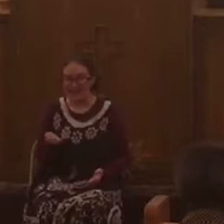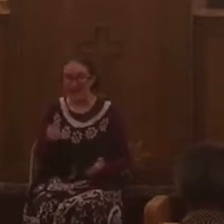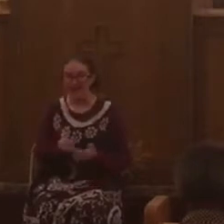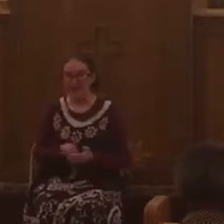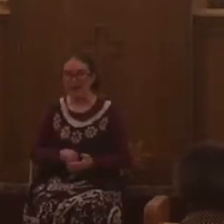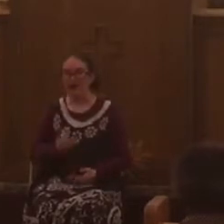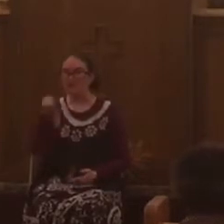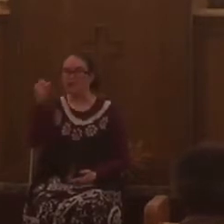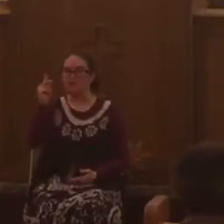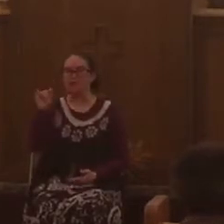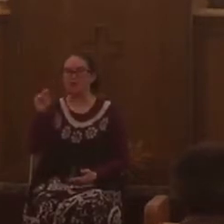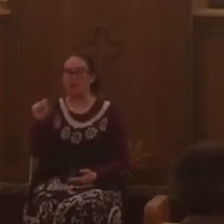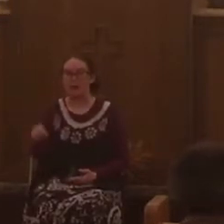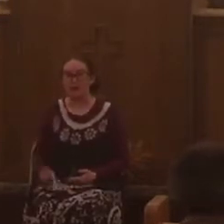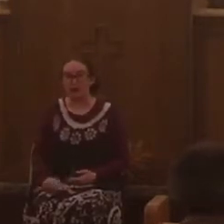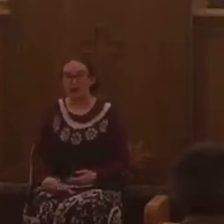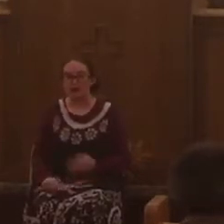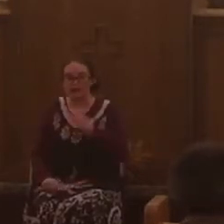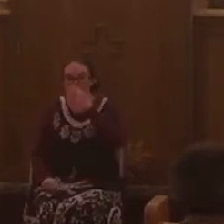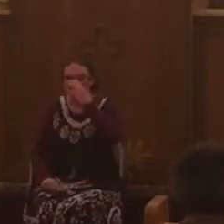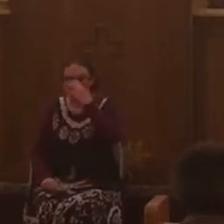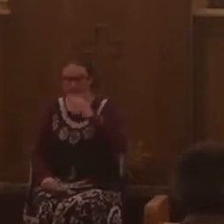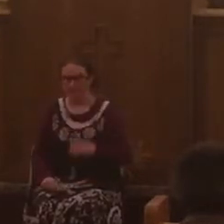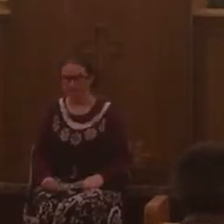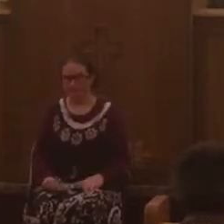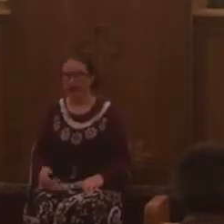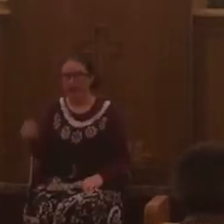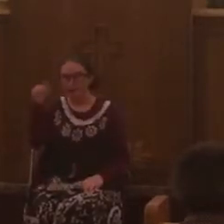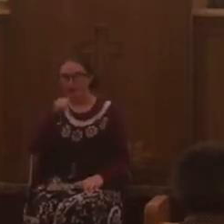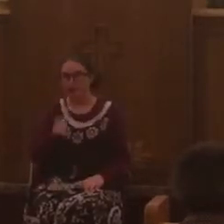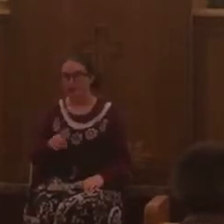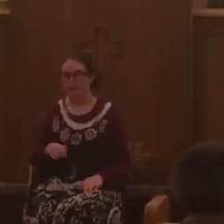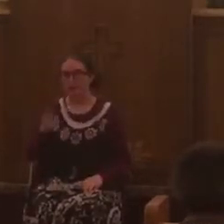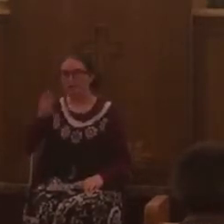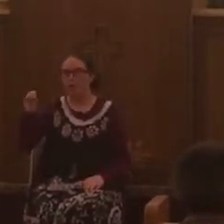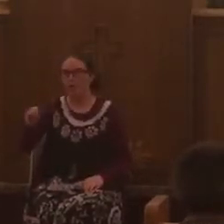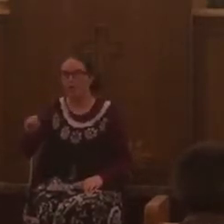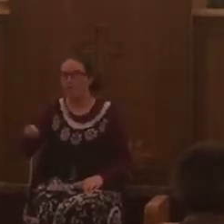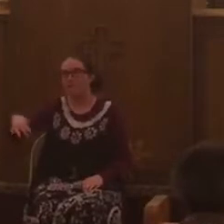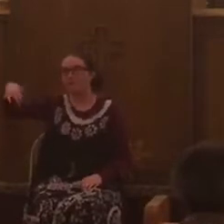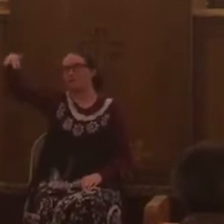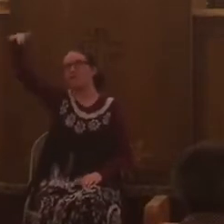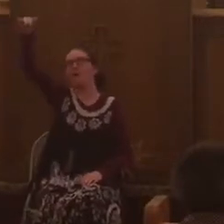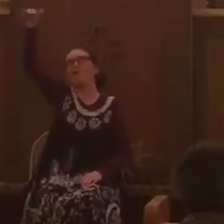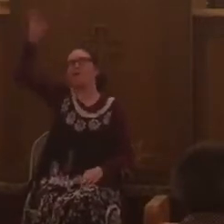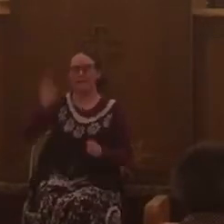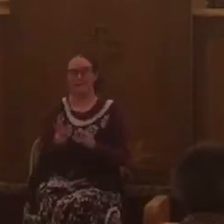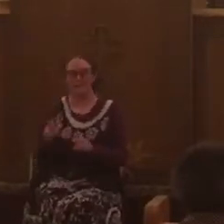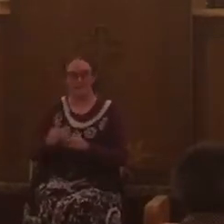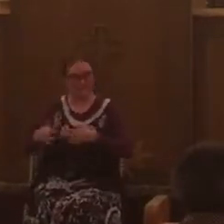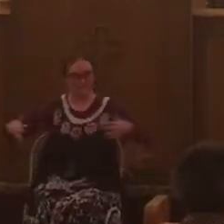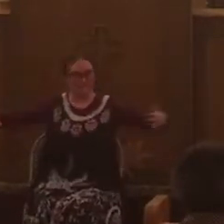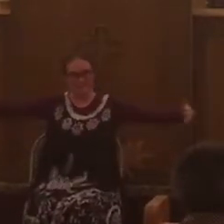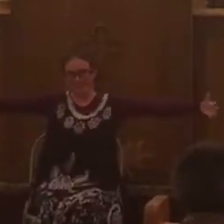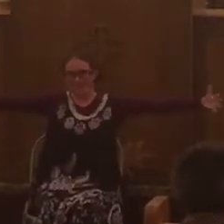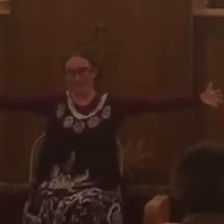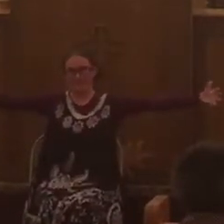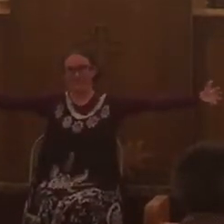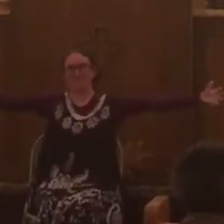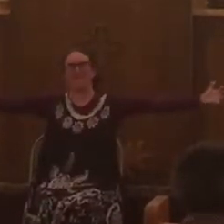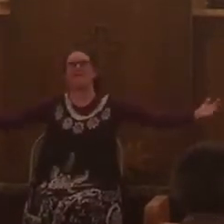this is the man. That's what's kept us back. This is the guy that's given me so much trouble.